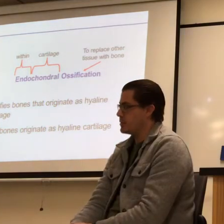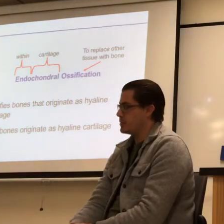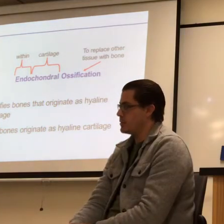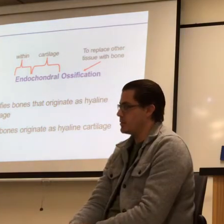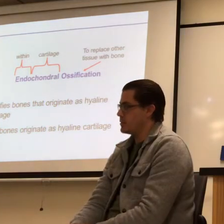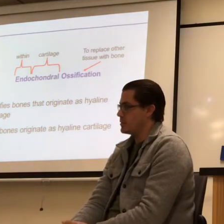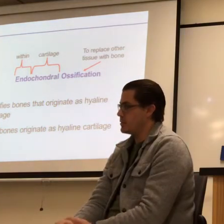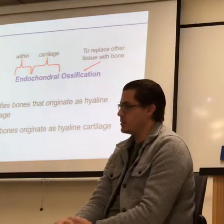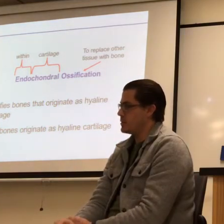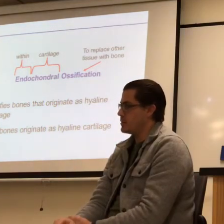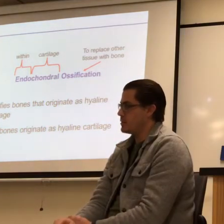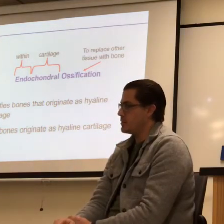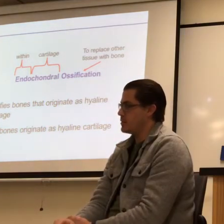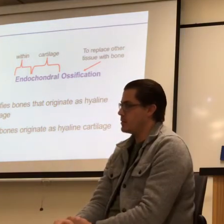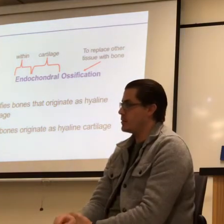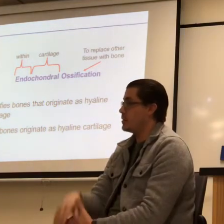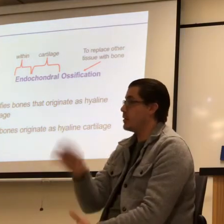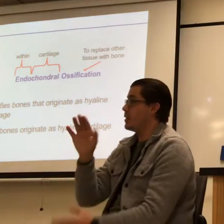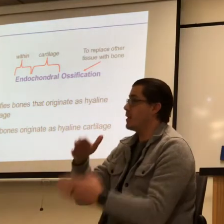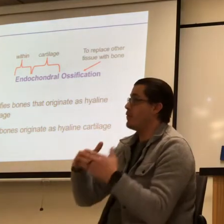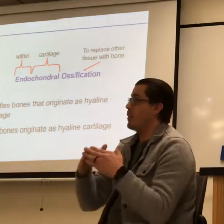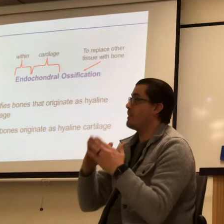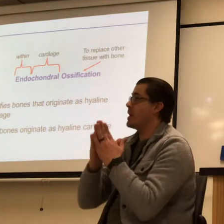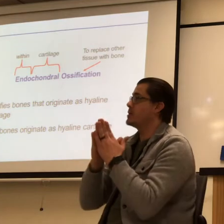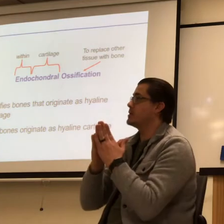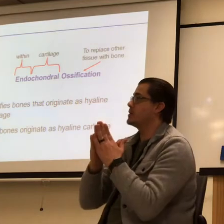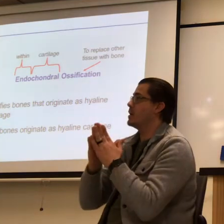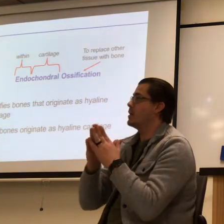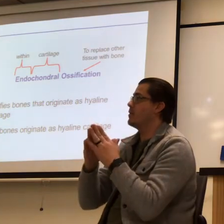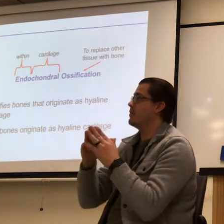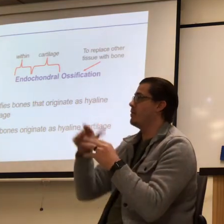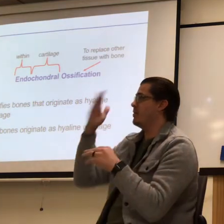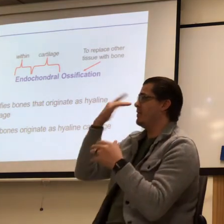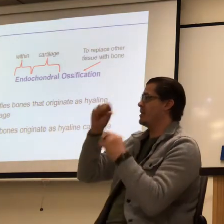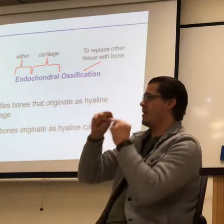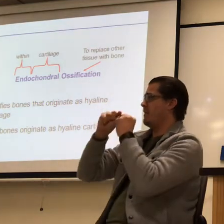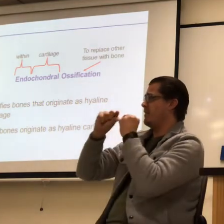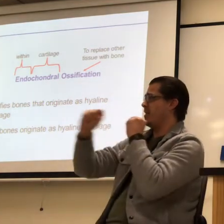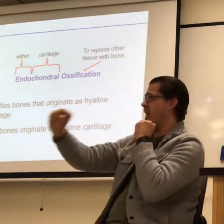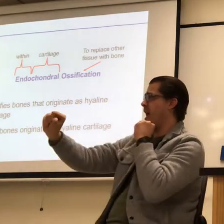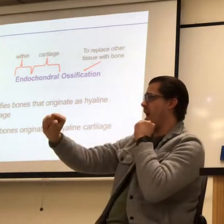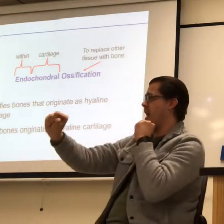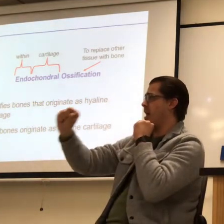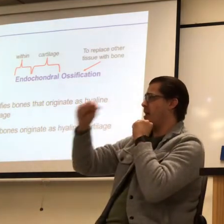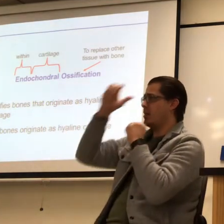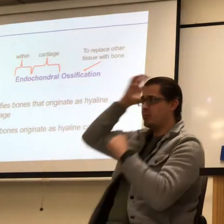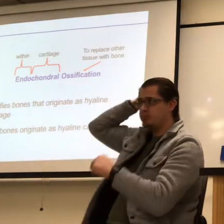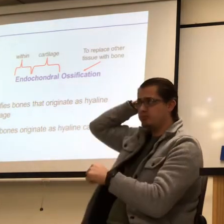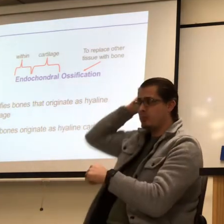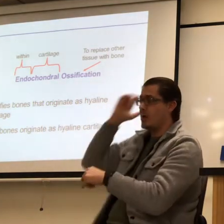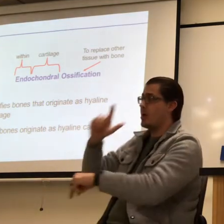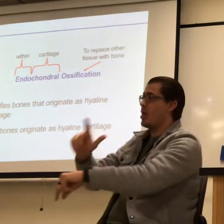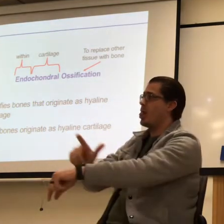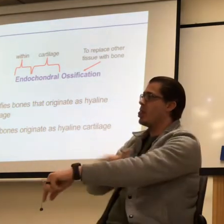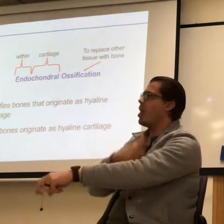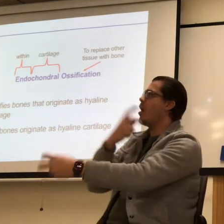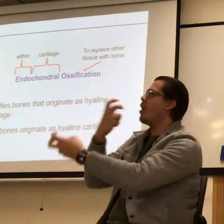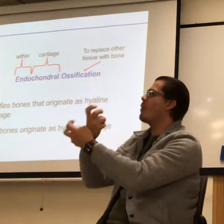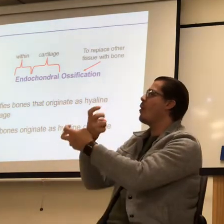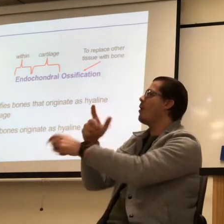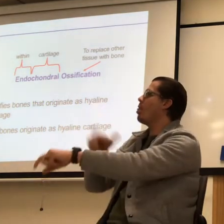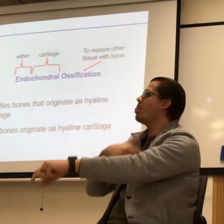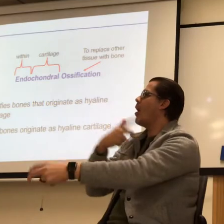So we're just going to look at the formation of a flat bone, and this will be the cross section of it. But a long bone is